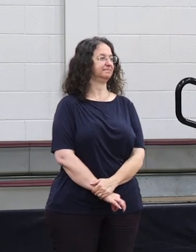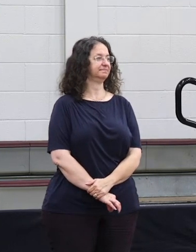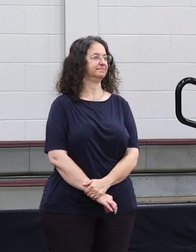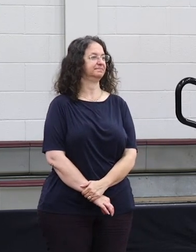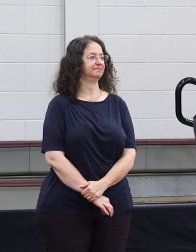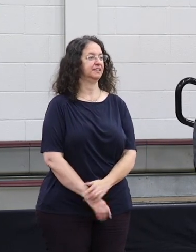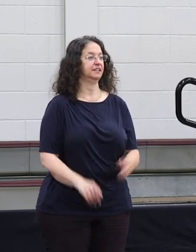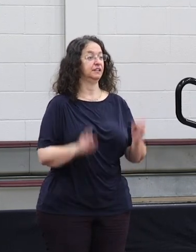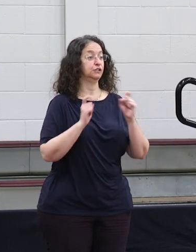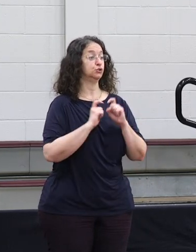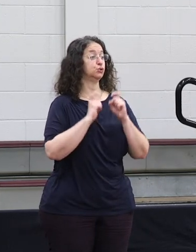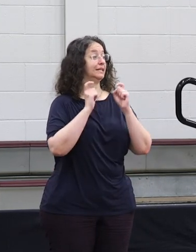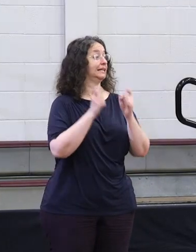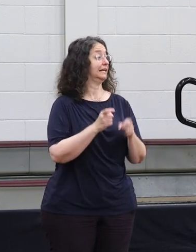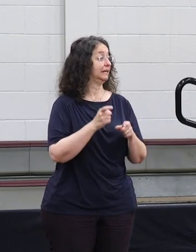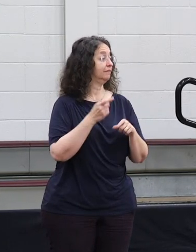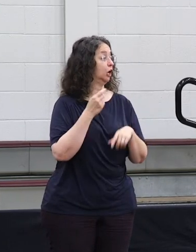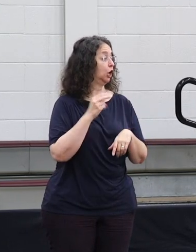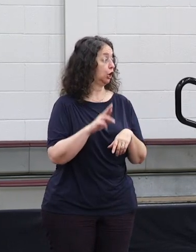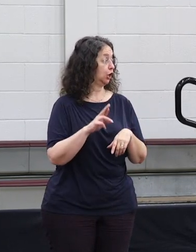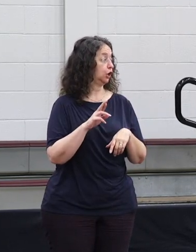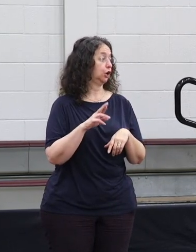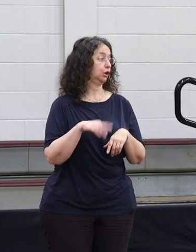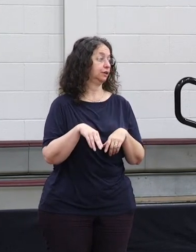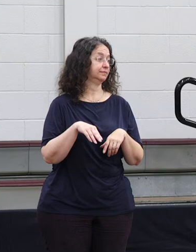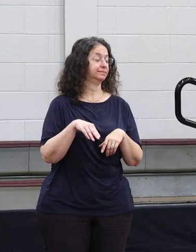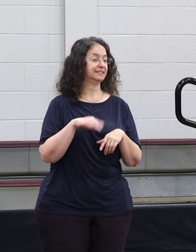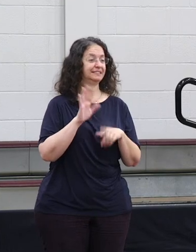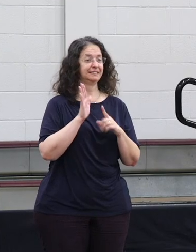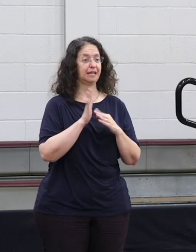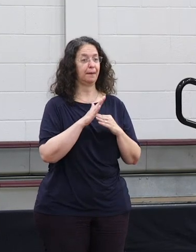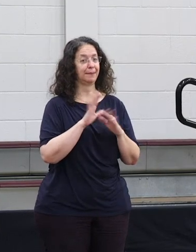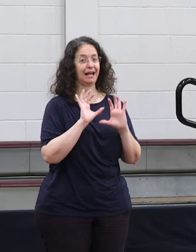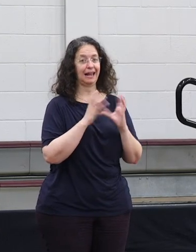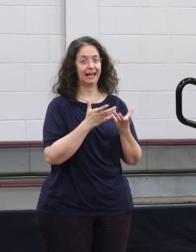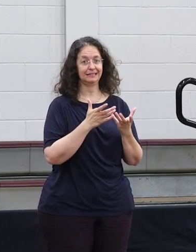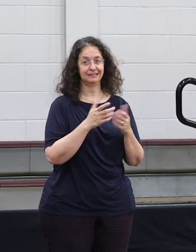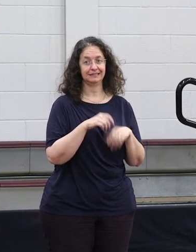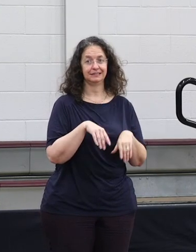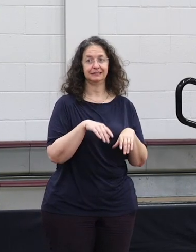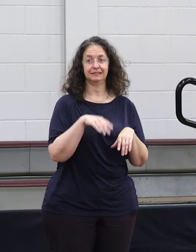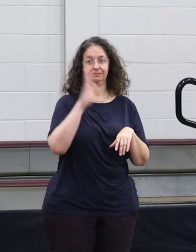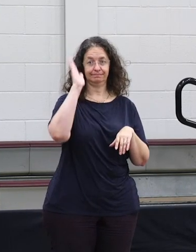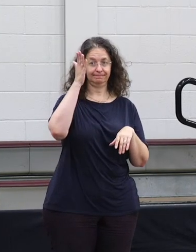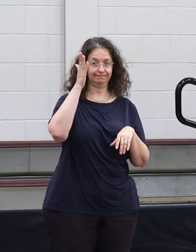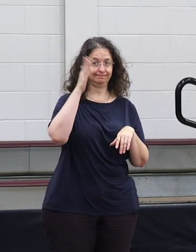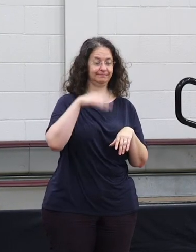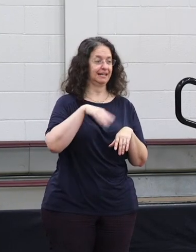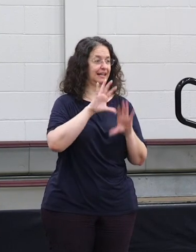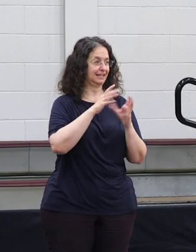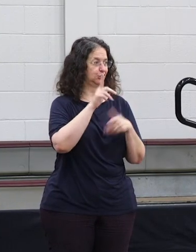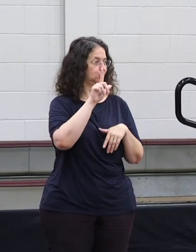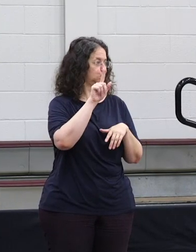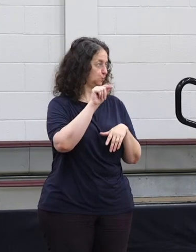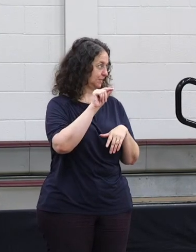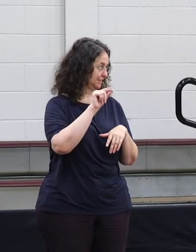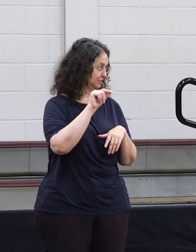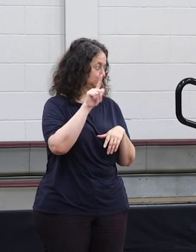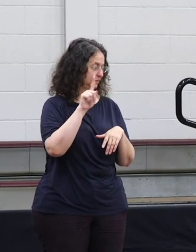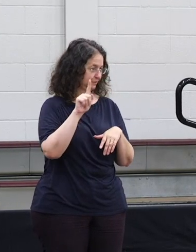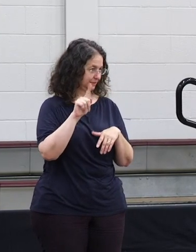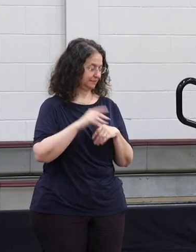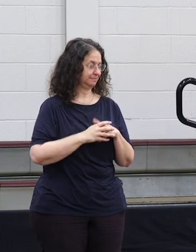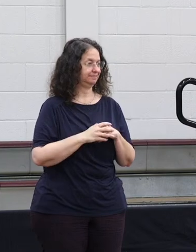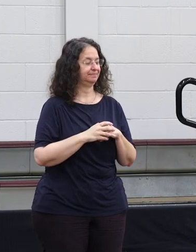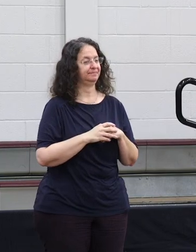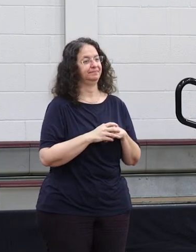To give her salutatory address, please welcome class of 2021,